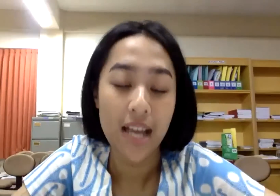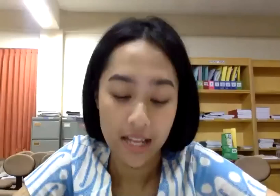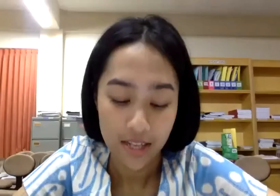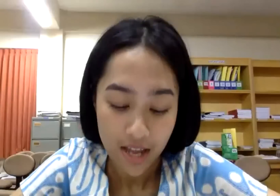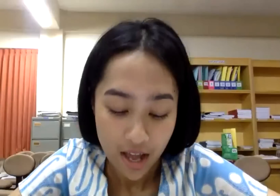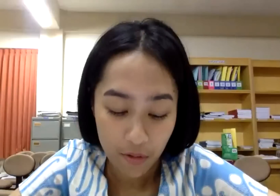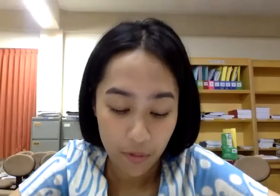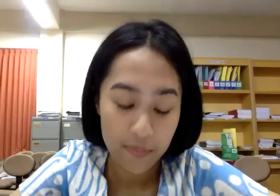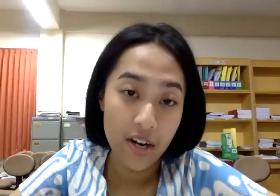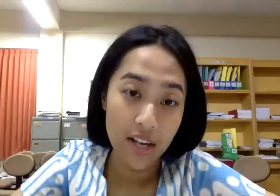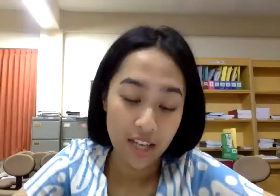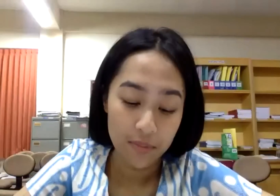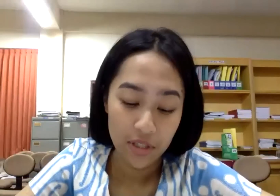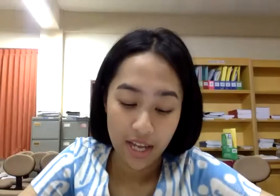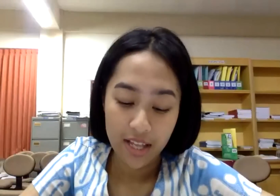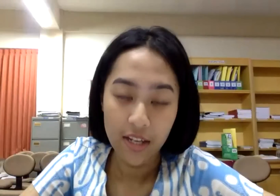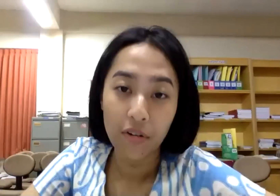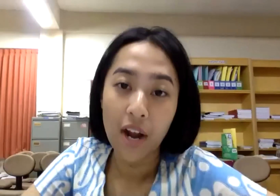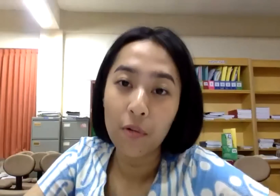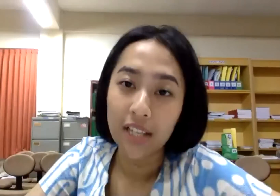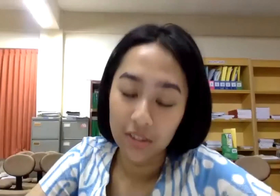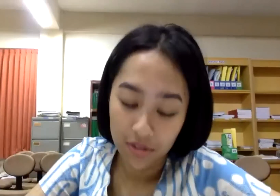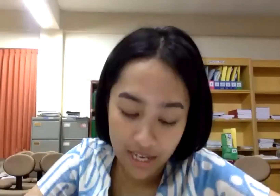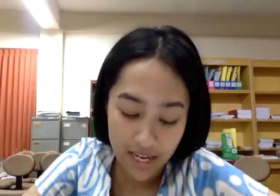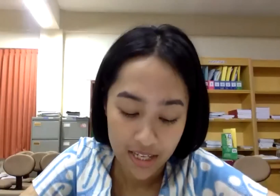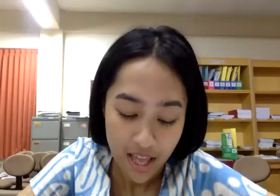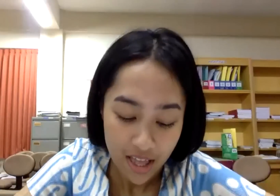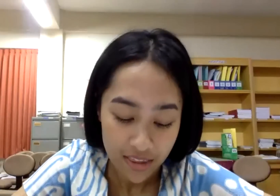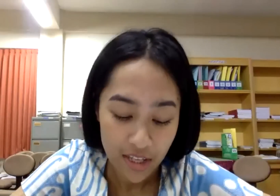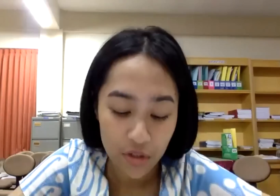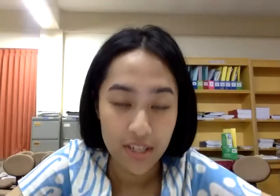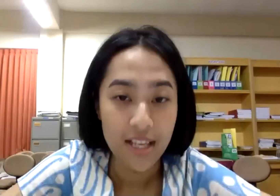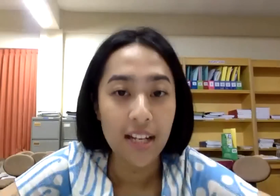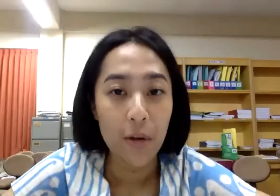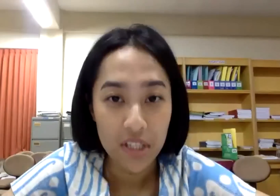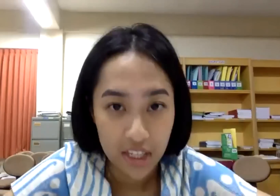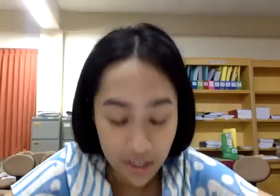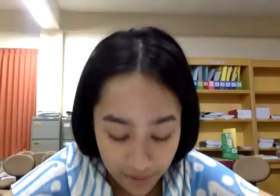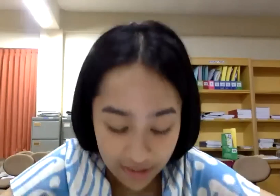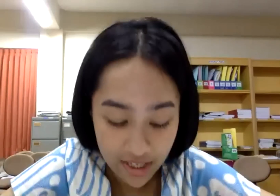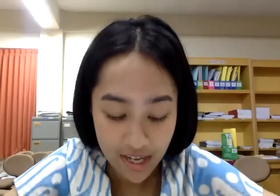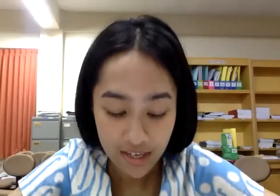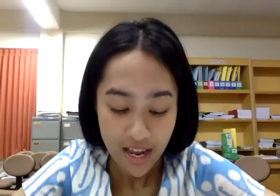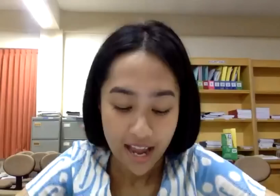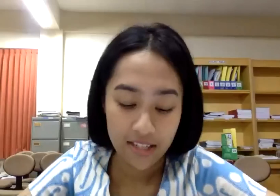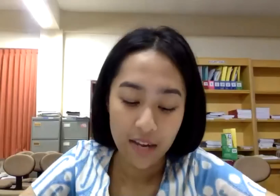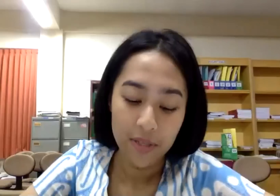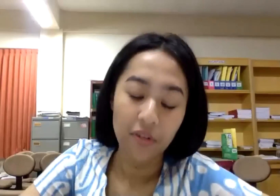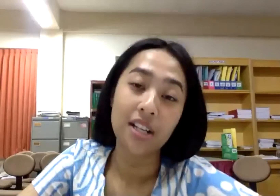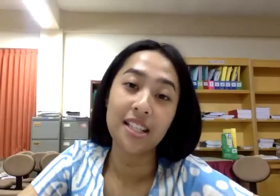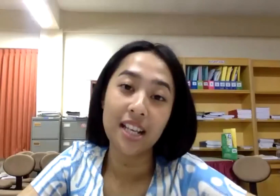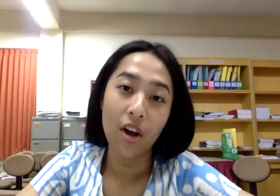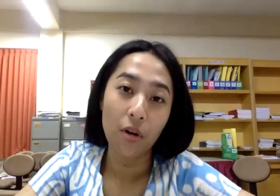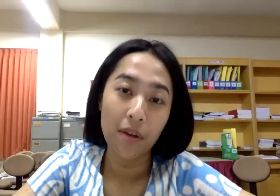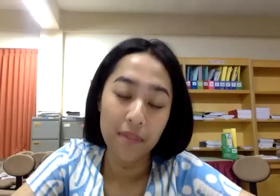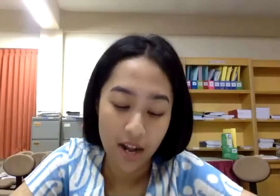it also means that our webinar has come to an end. Therefore, I would like to say Thank you to the sign language interpreter and the